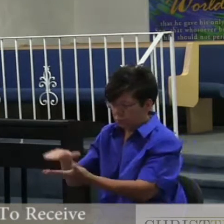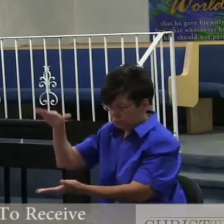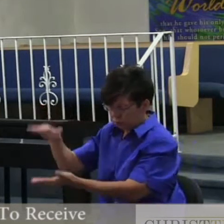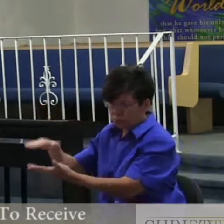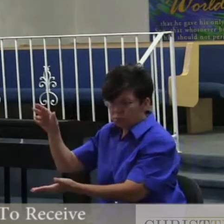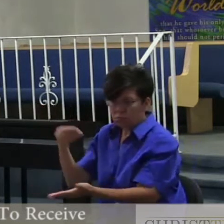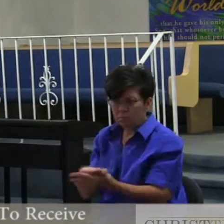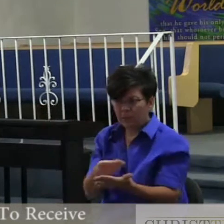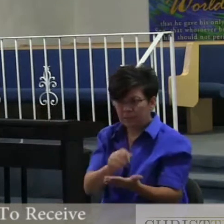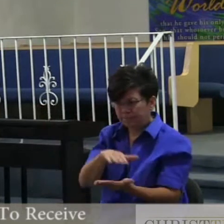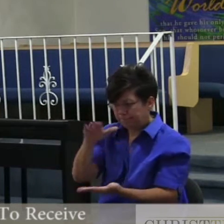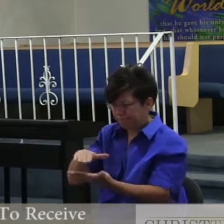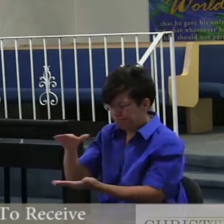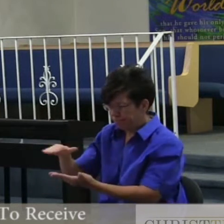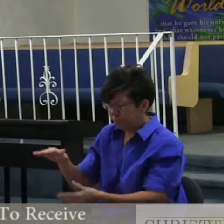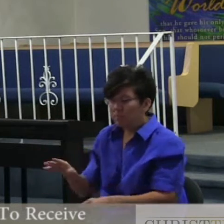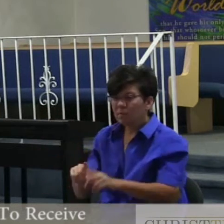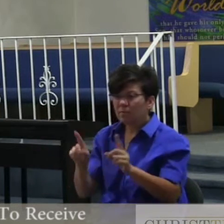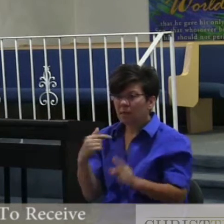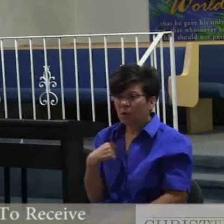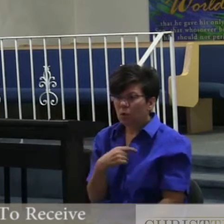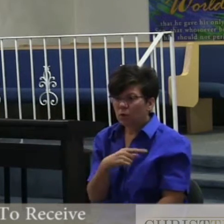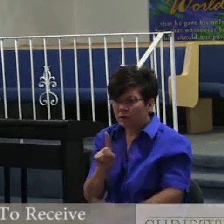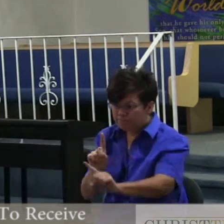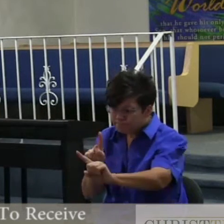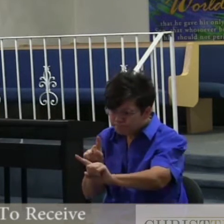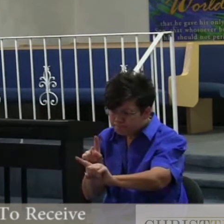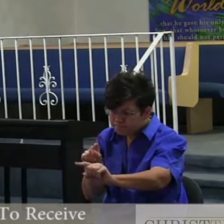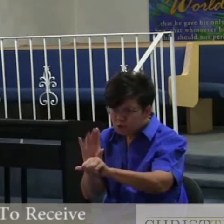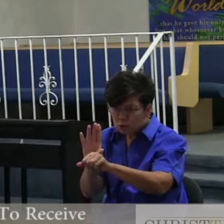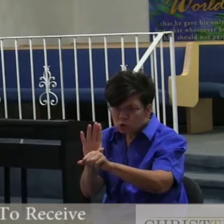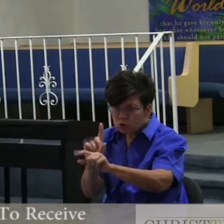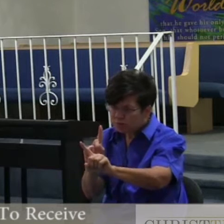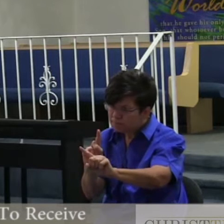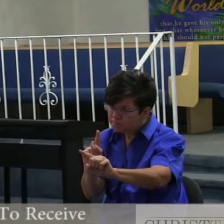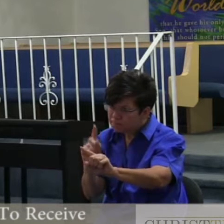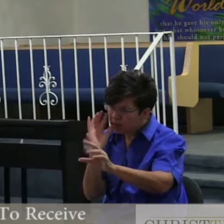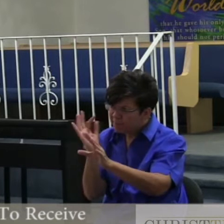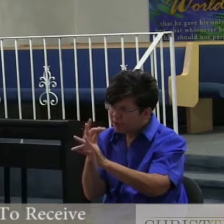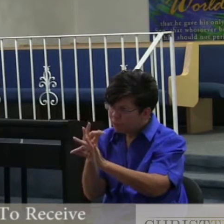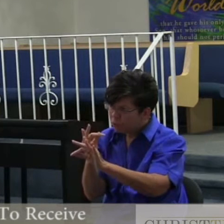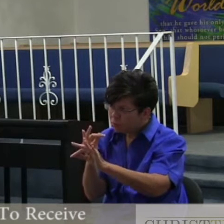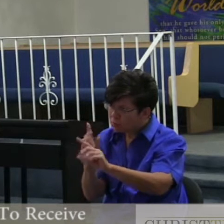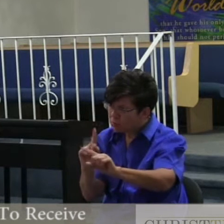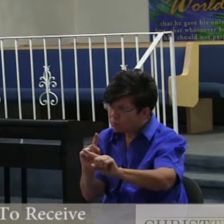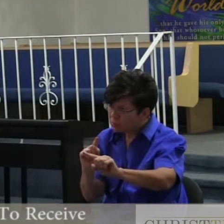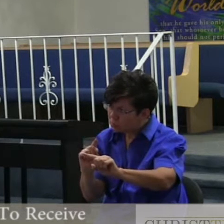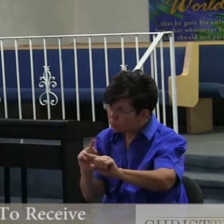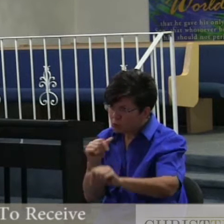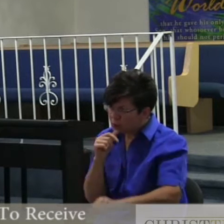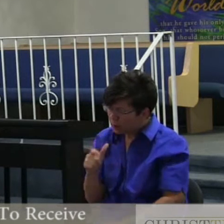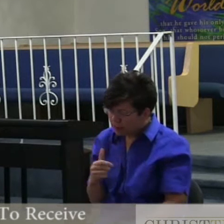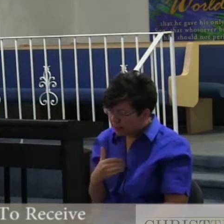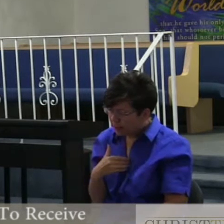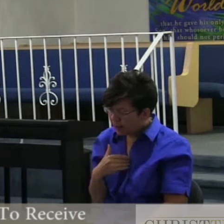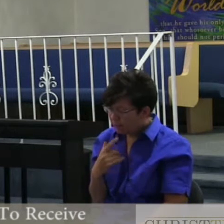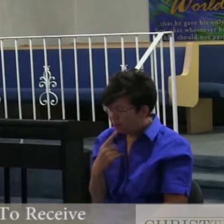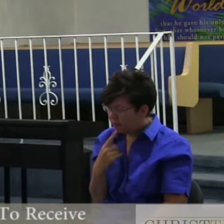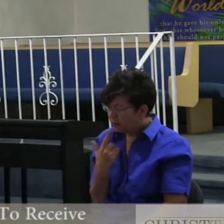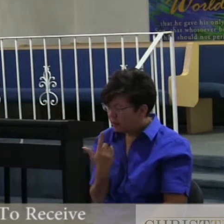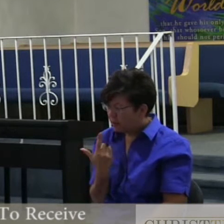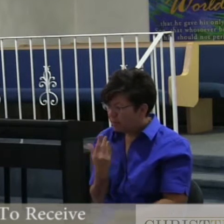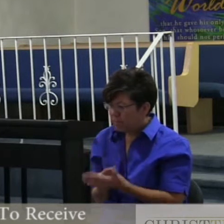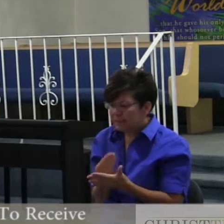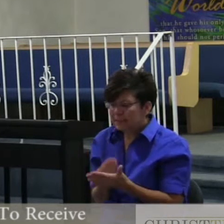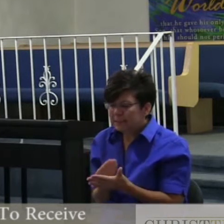Up and down. But we went to church faithful. We did not have the love of